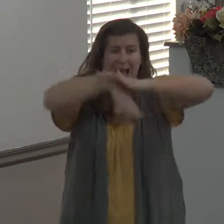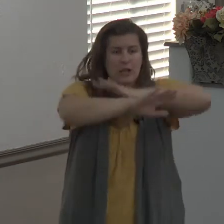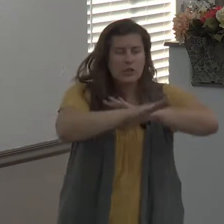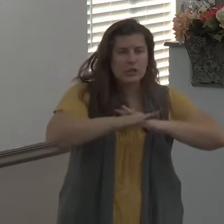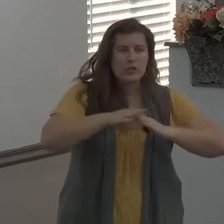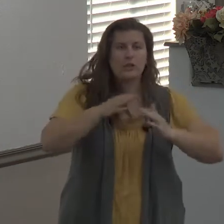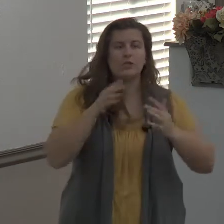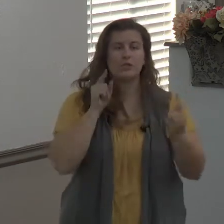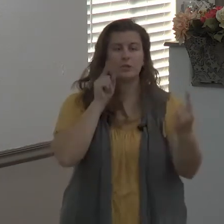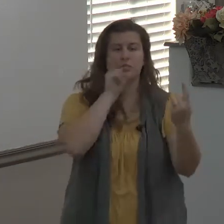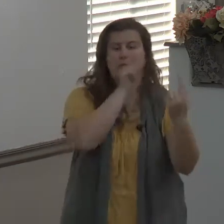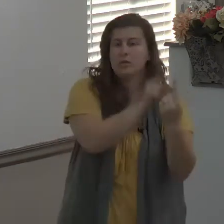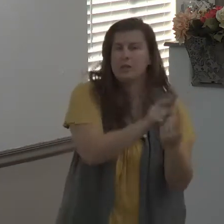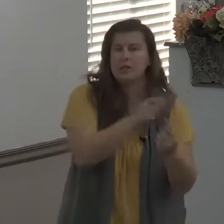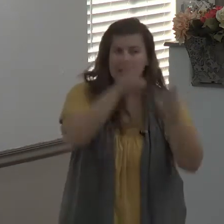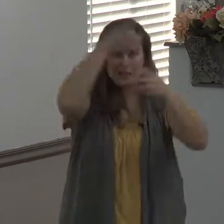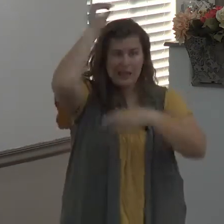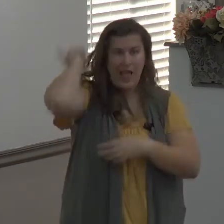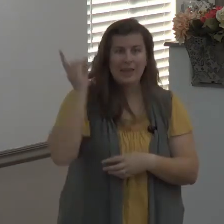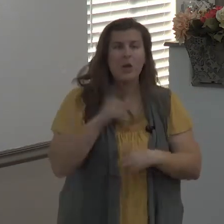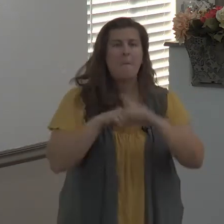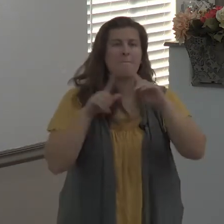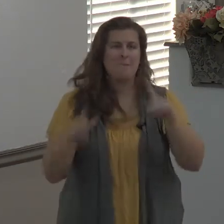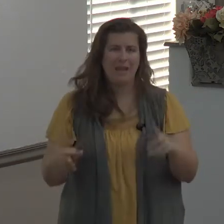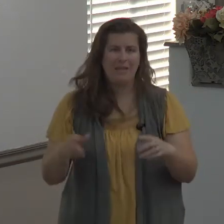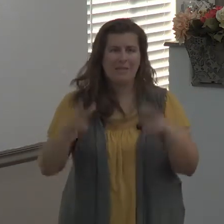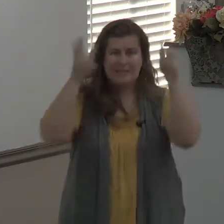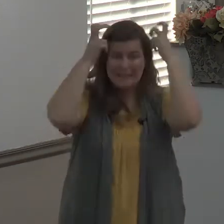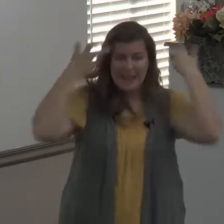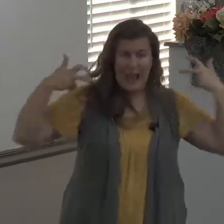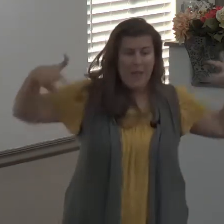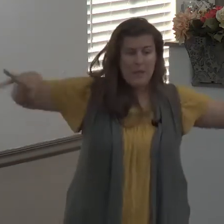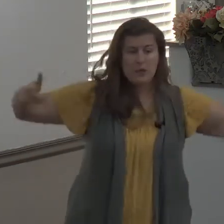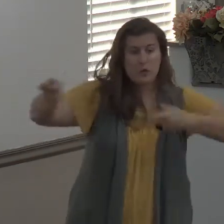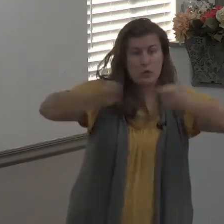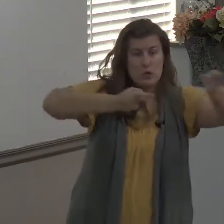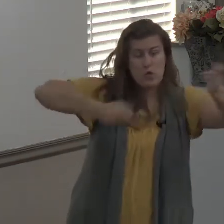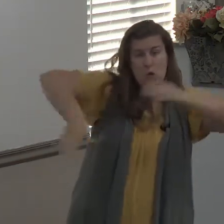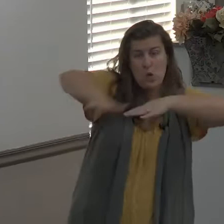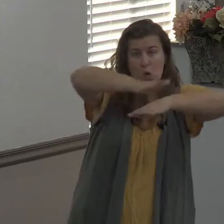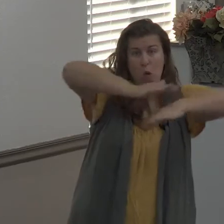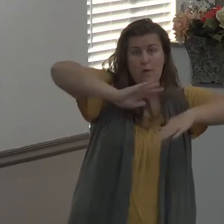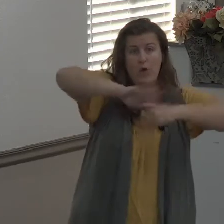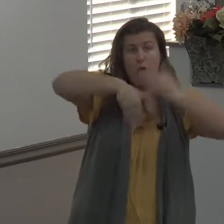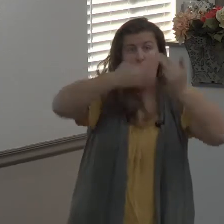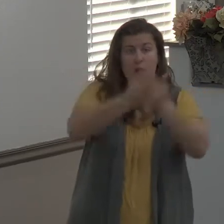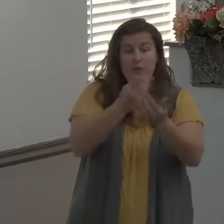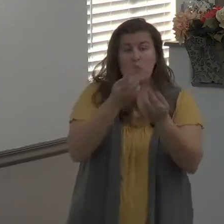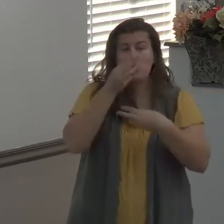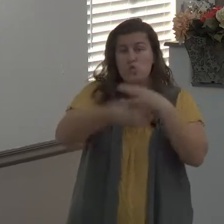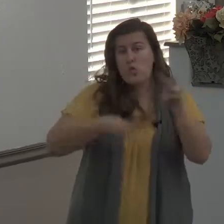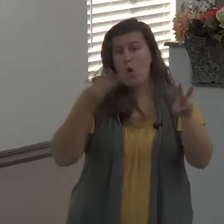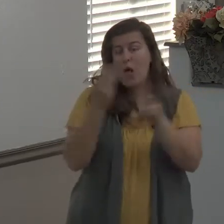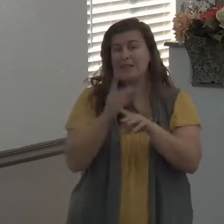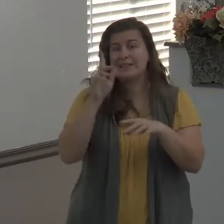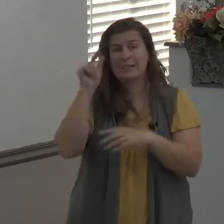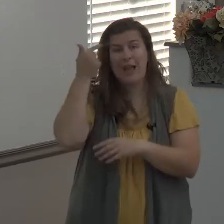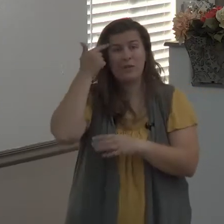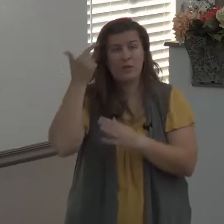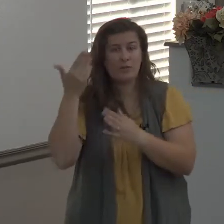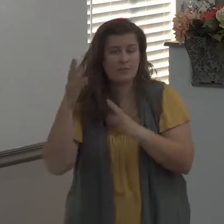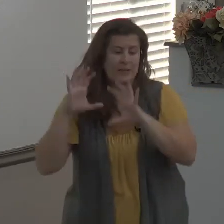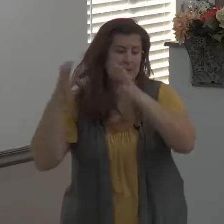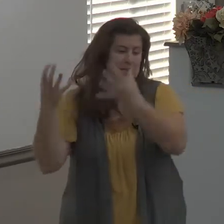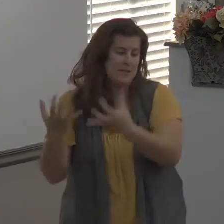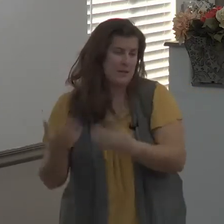it took him that long to get through the real battle. But those demonic forces were in control of the world's